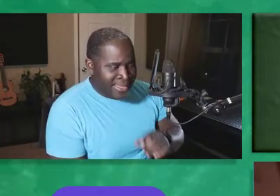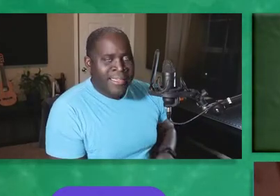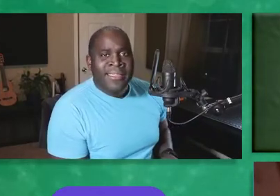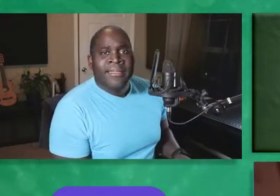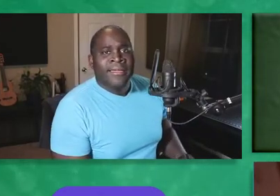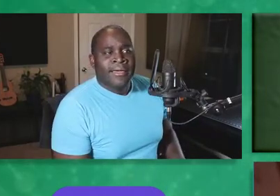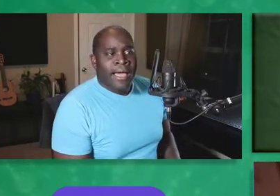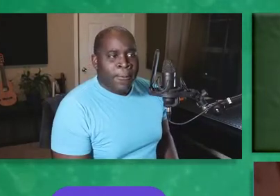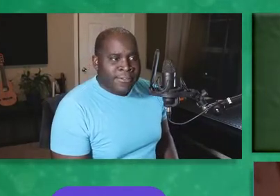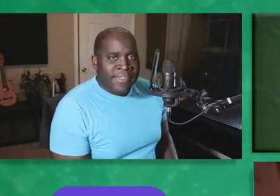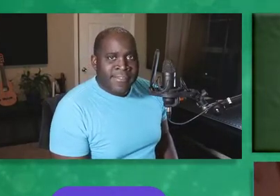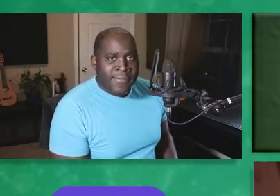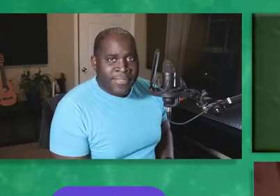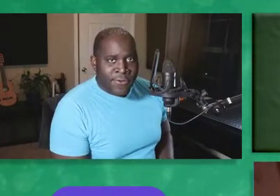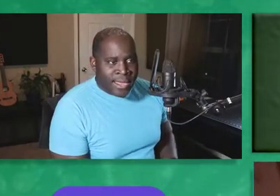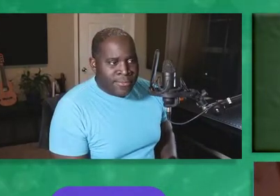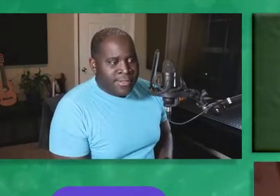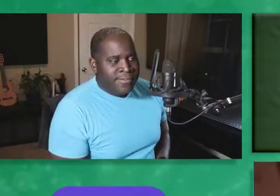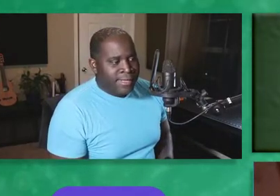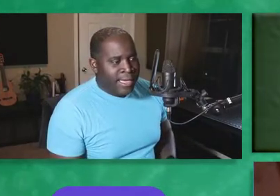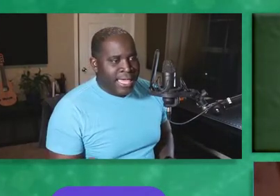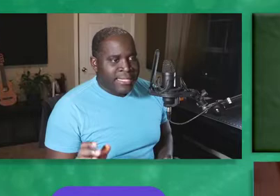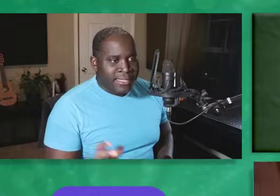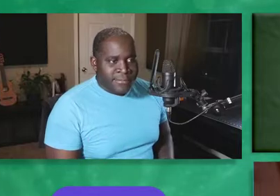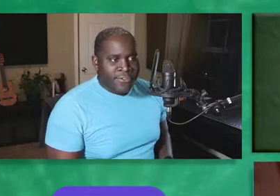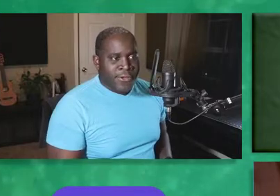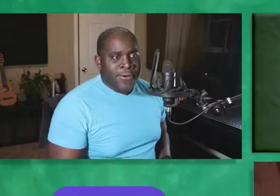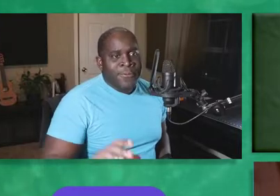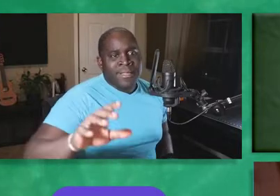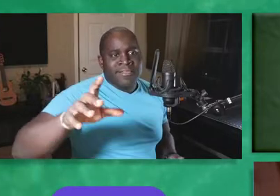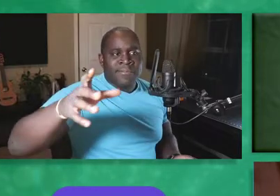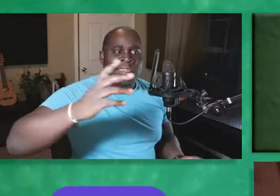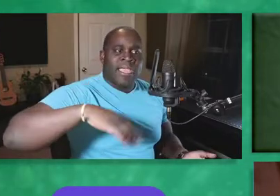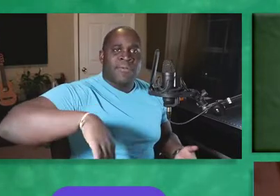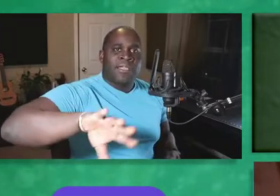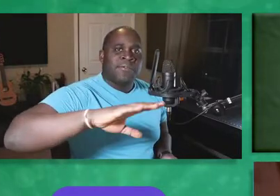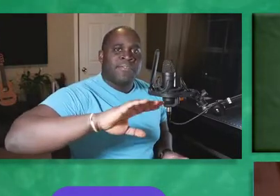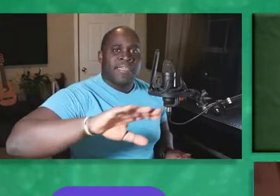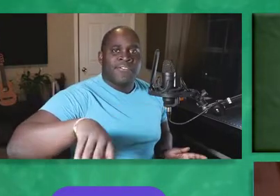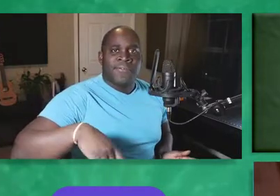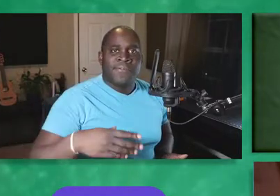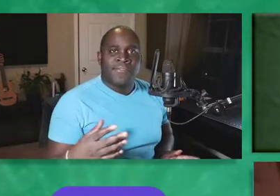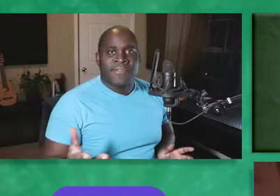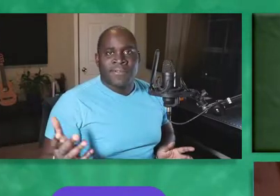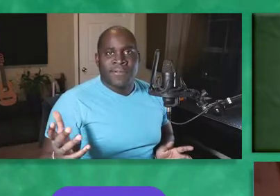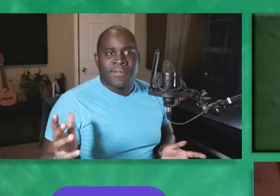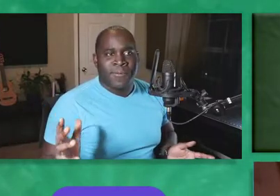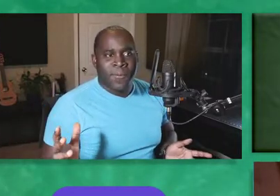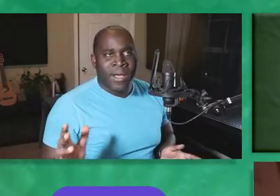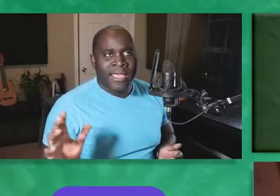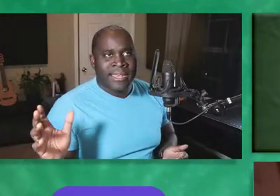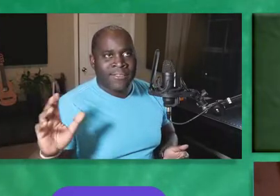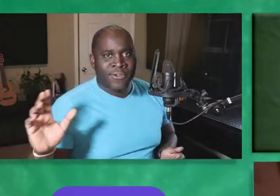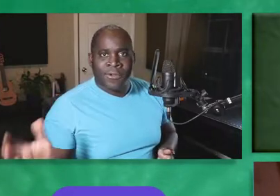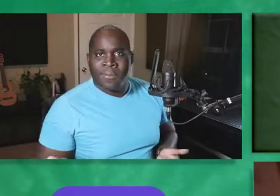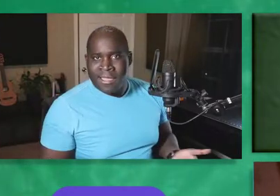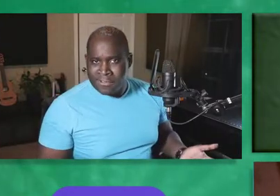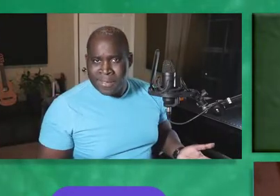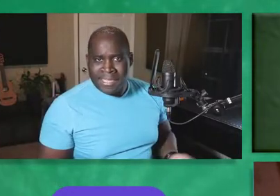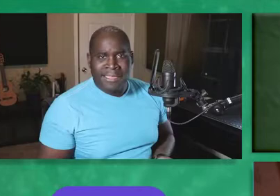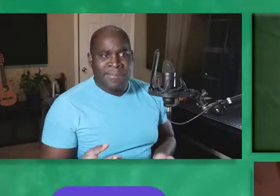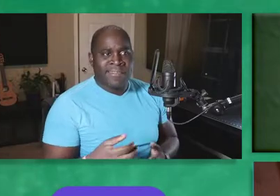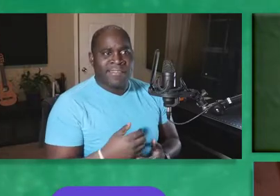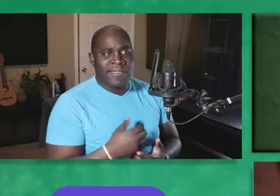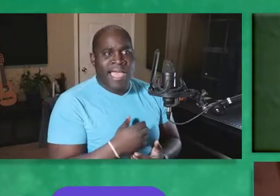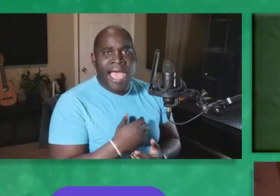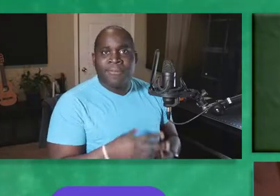gosh. I will say this about the Dragon Prince. I love the show, but some of the camera angles that they choose to when General Maya is